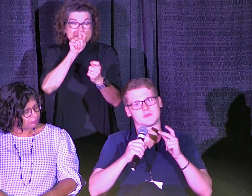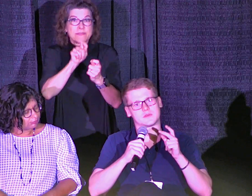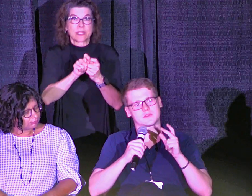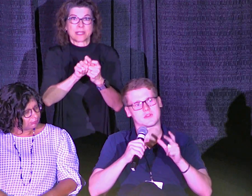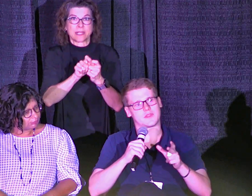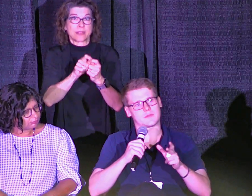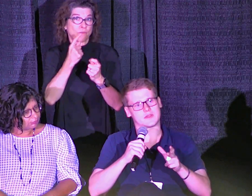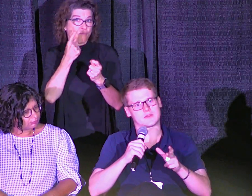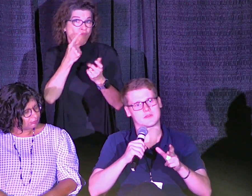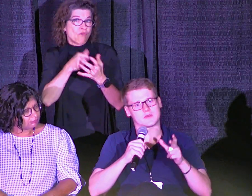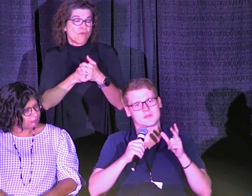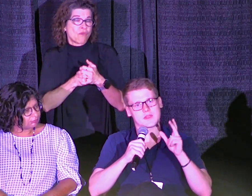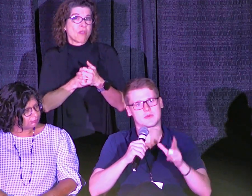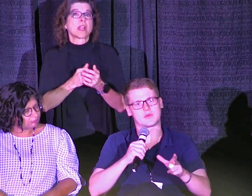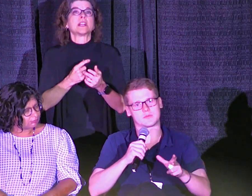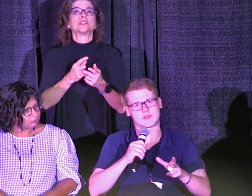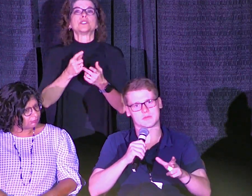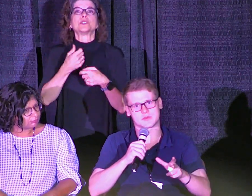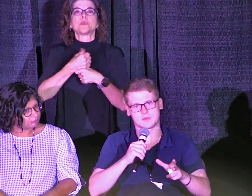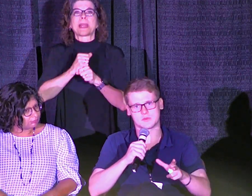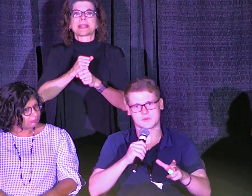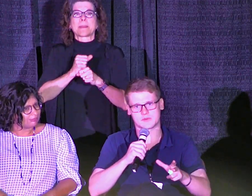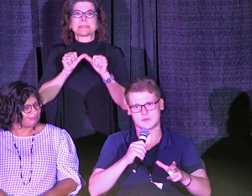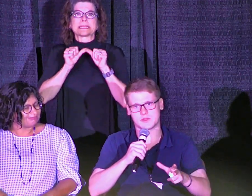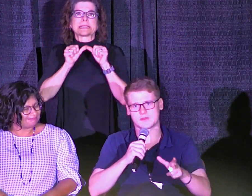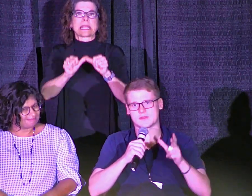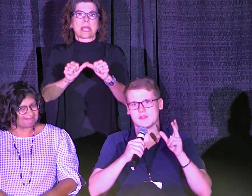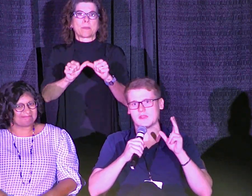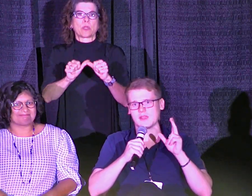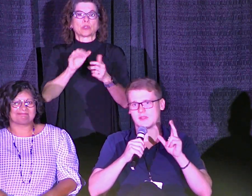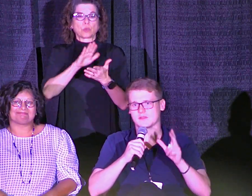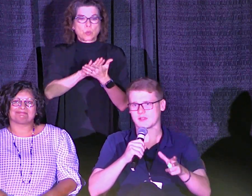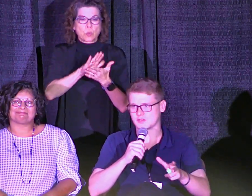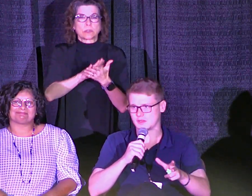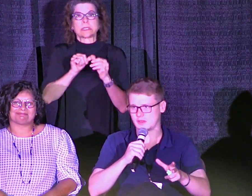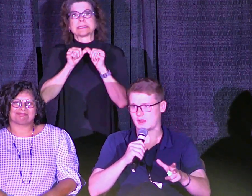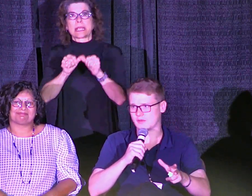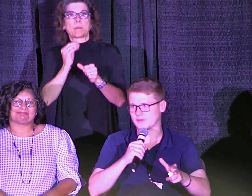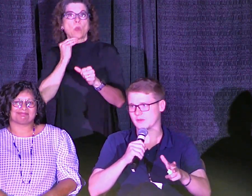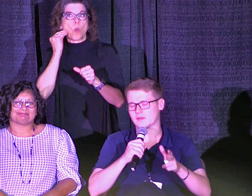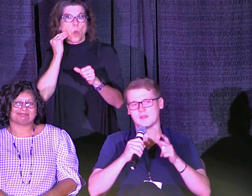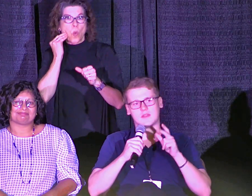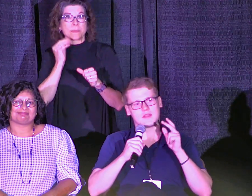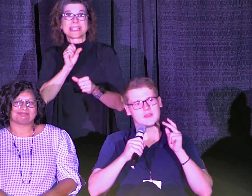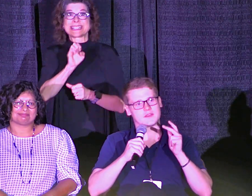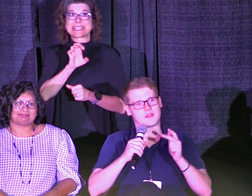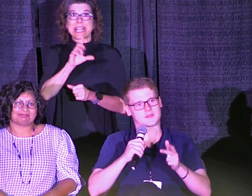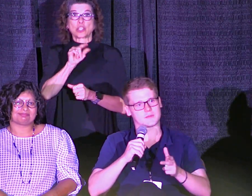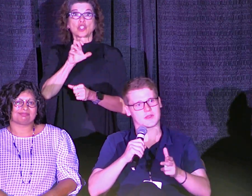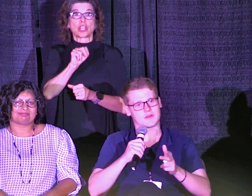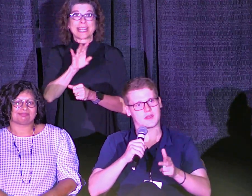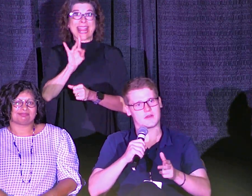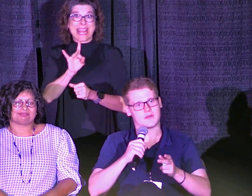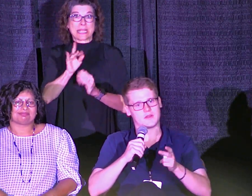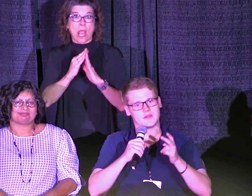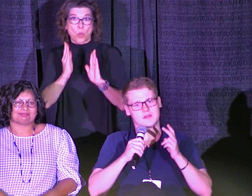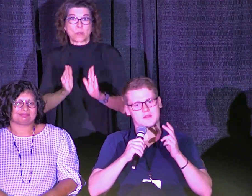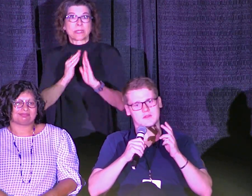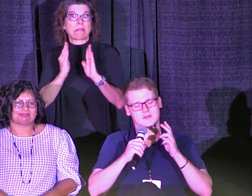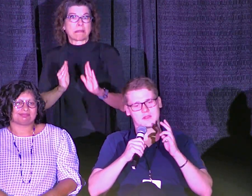to turn them into stable homes, stable schools units, and Section 8 housing. And he talks about